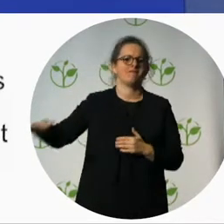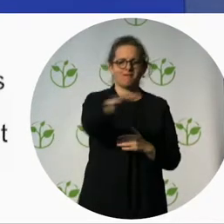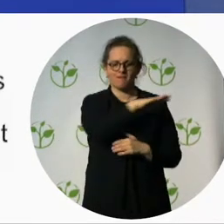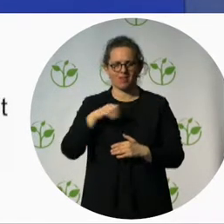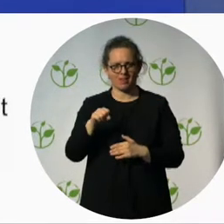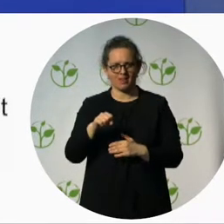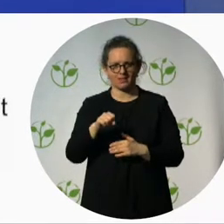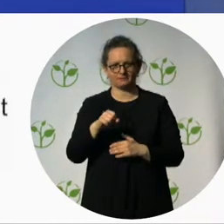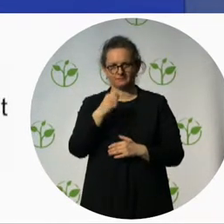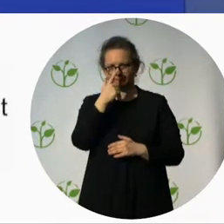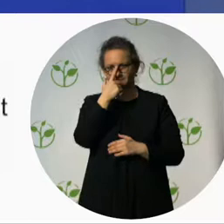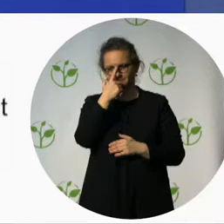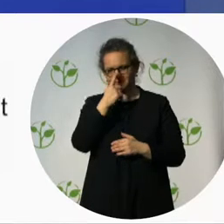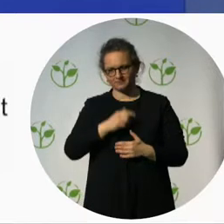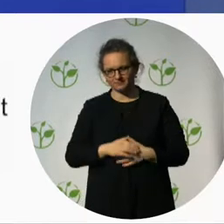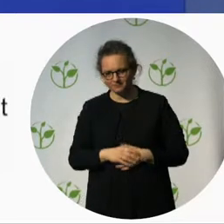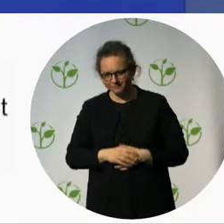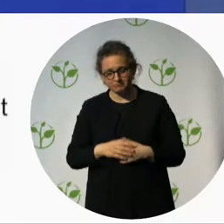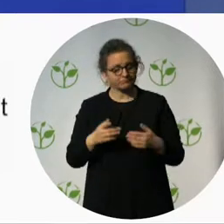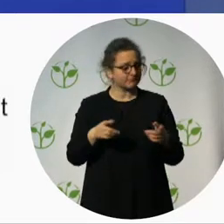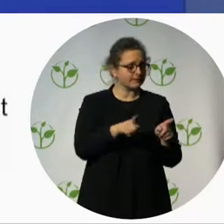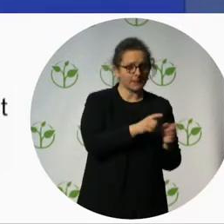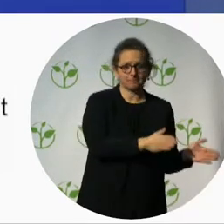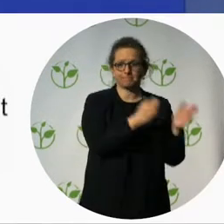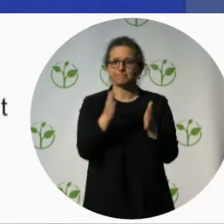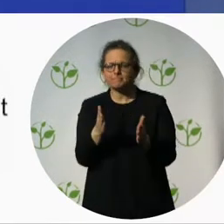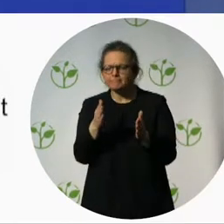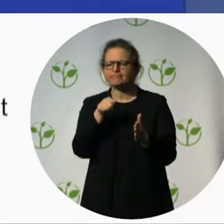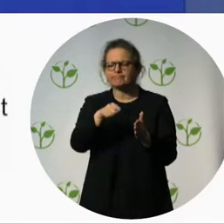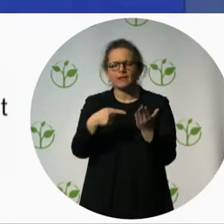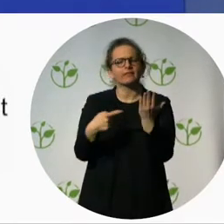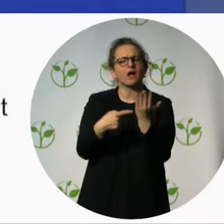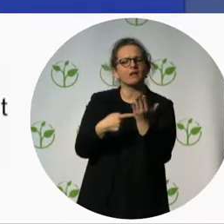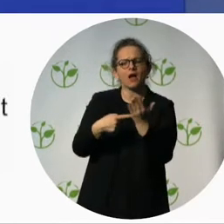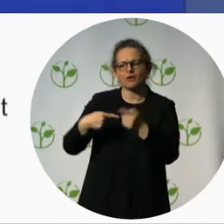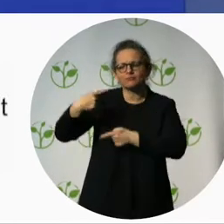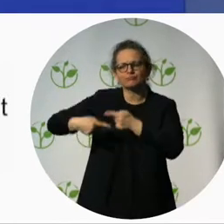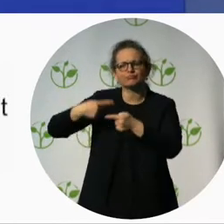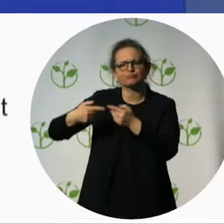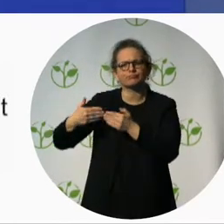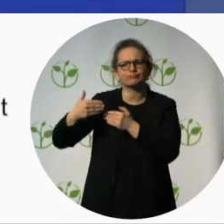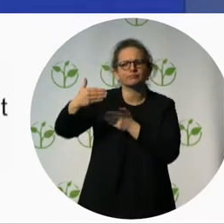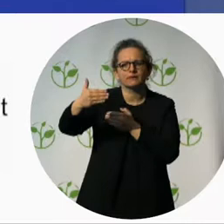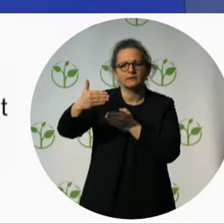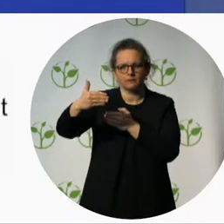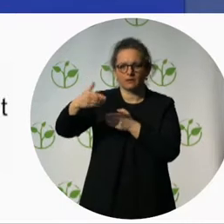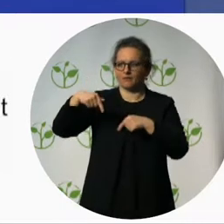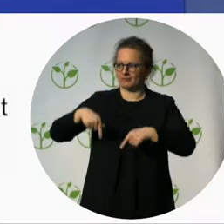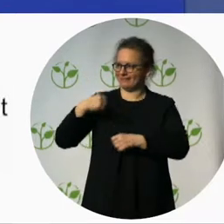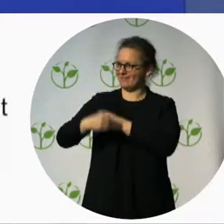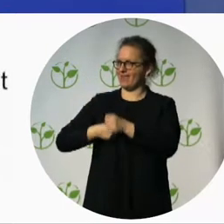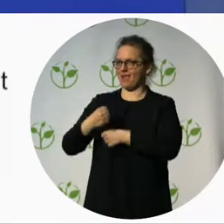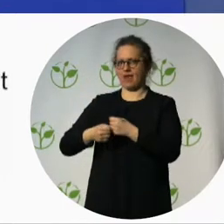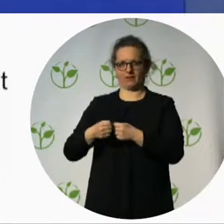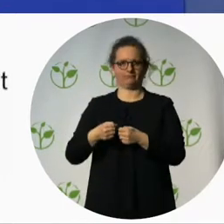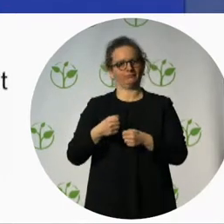would be one of the great highlights of the century. And the use of that technology for all human beings would be a change